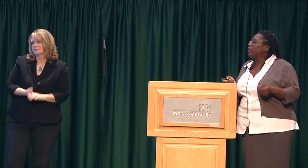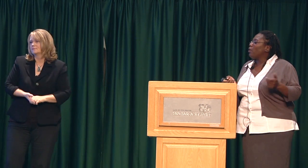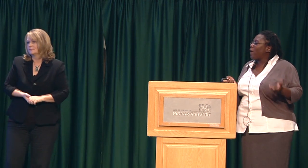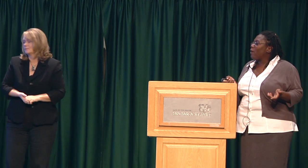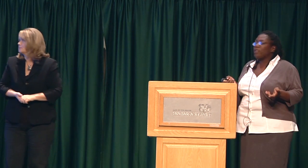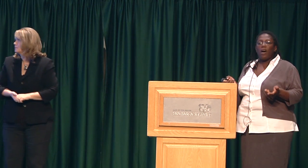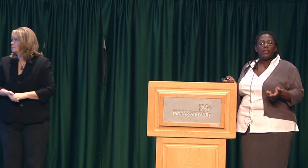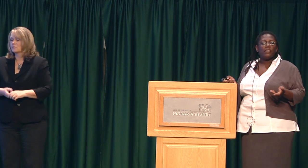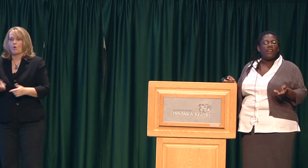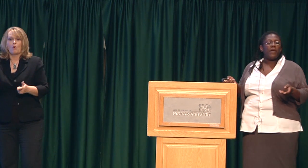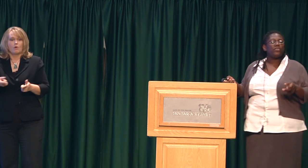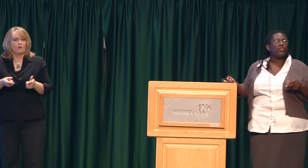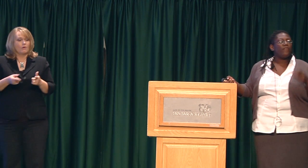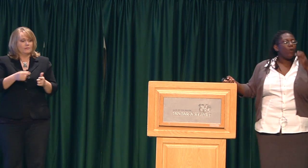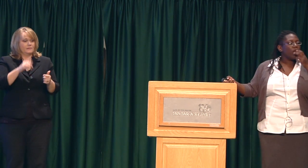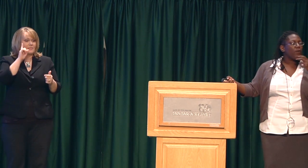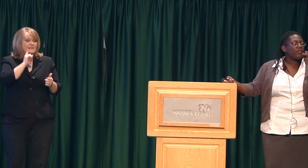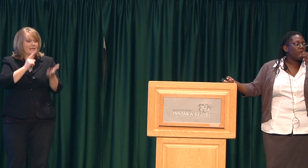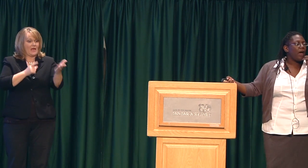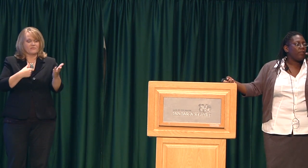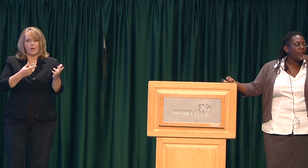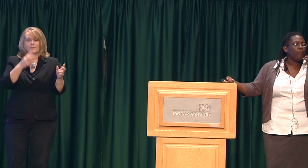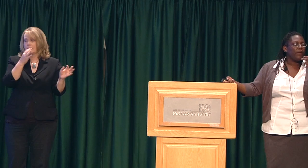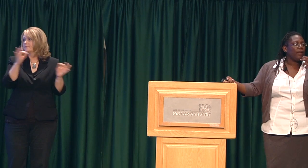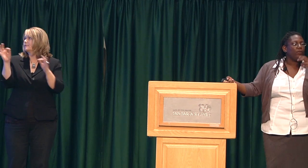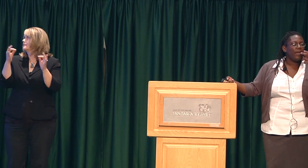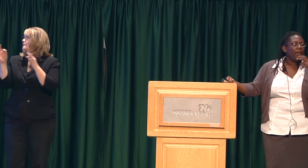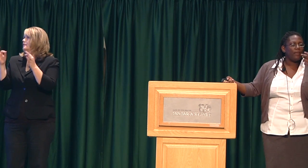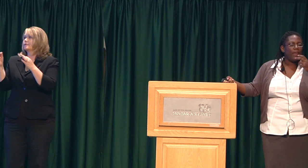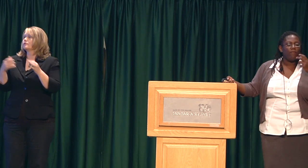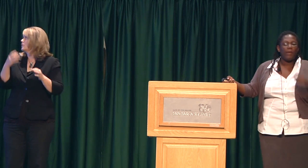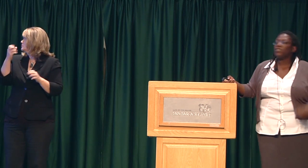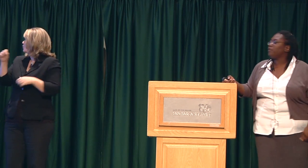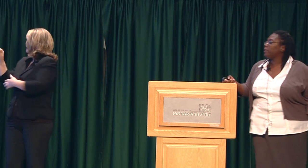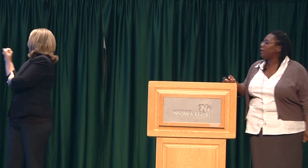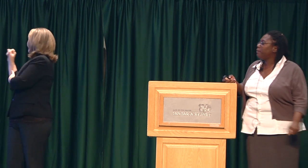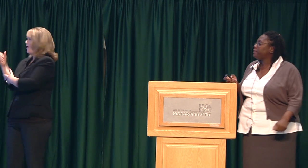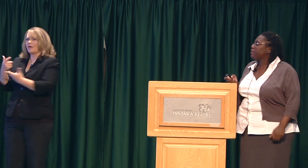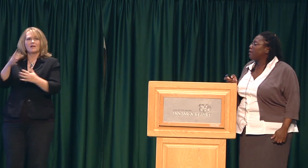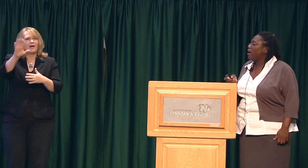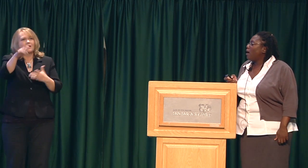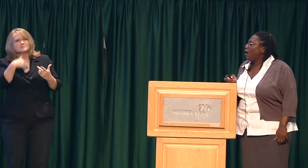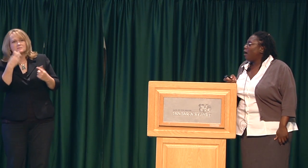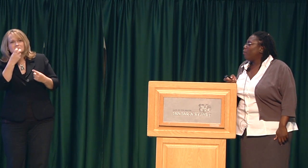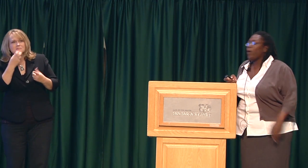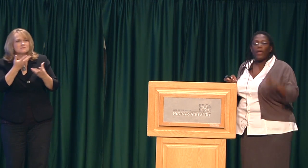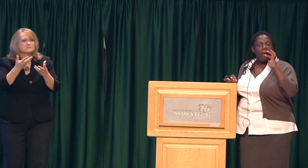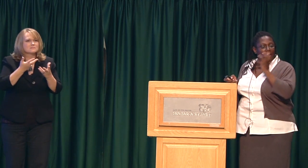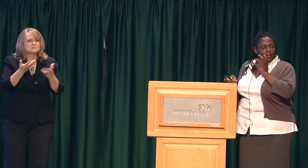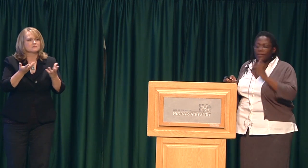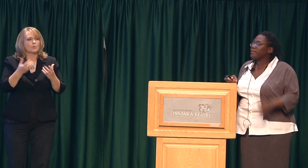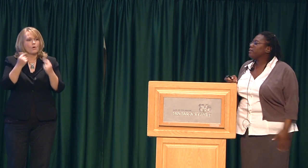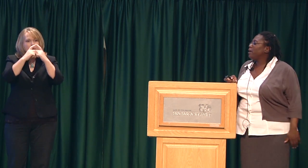So looking away while talking to the deaf patient, so if you are trying to rely on the lip reading, you can't get that information from the lips,